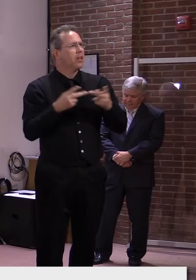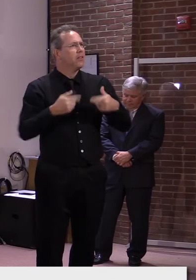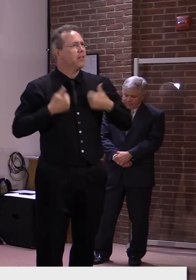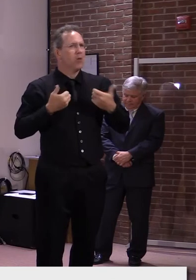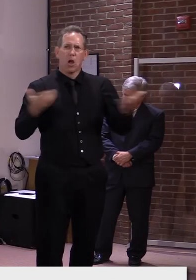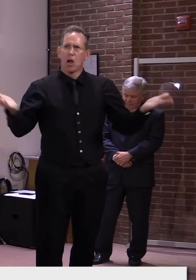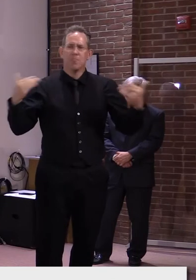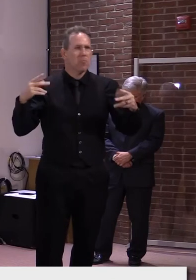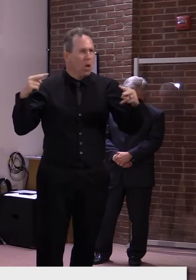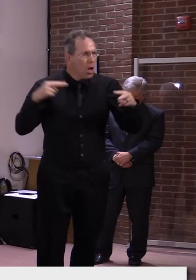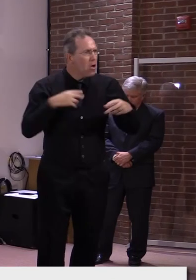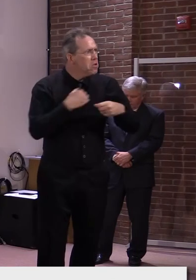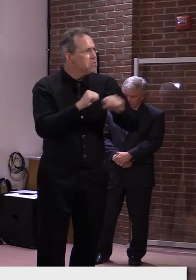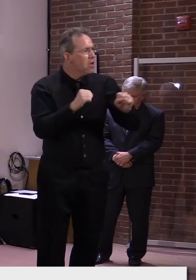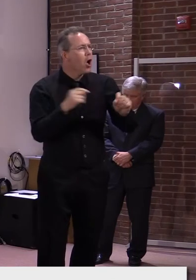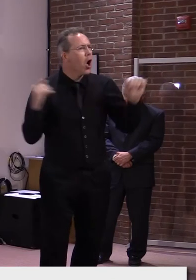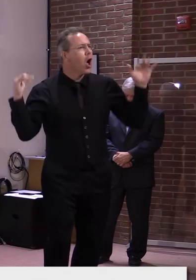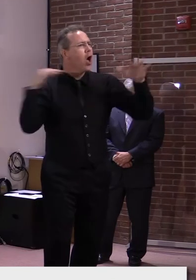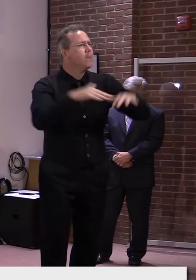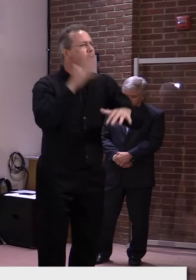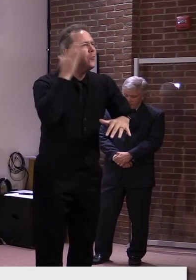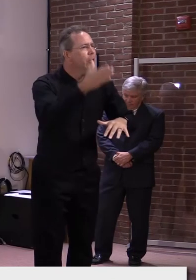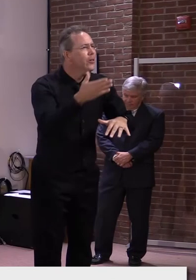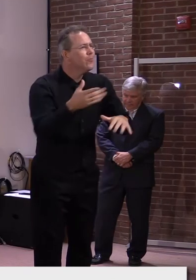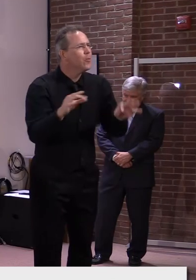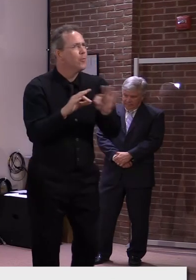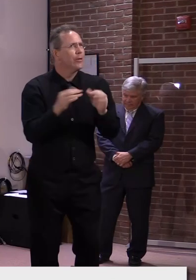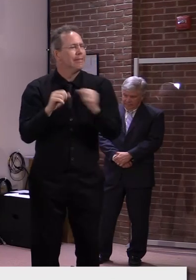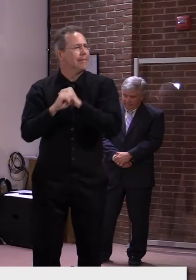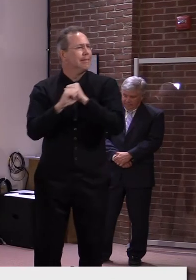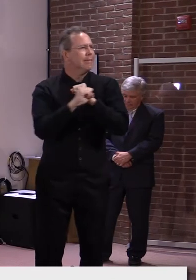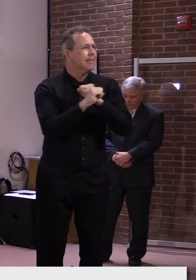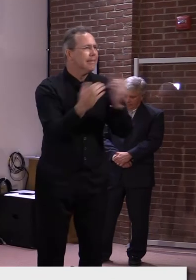Okay, thank you. And Dr. Levine,